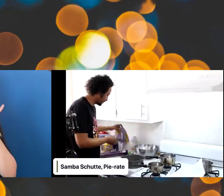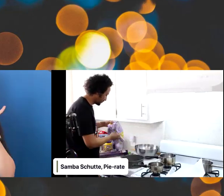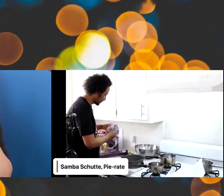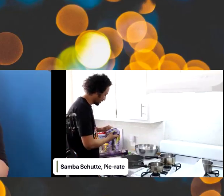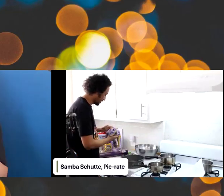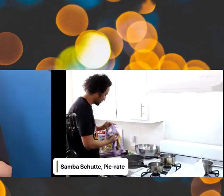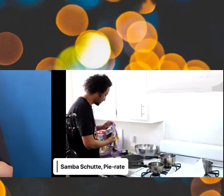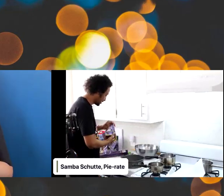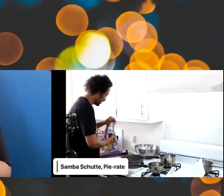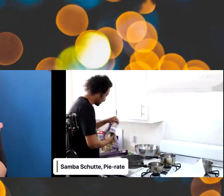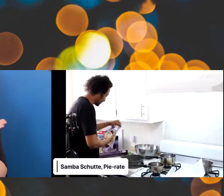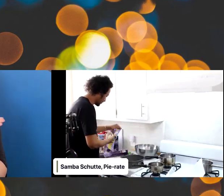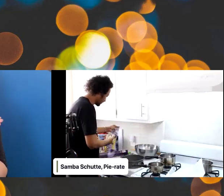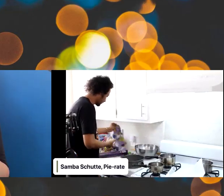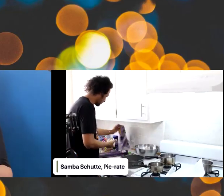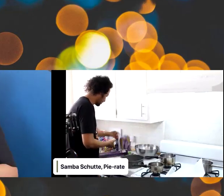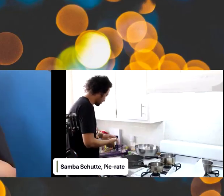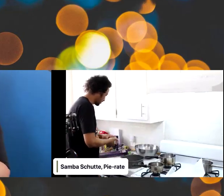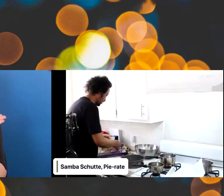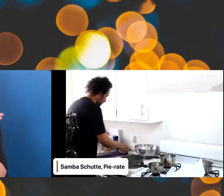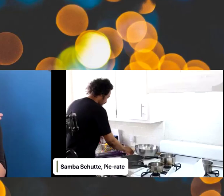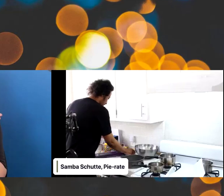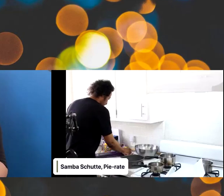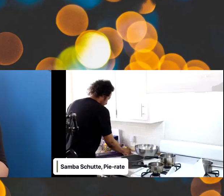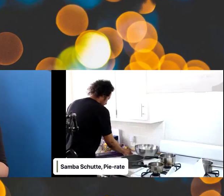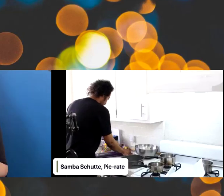butter, just a tiny little amount.